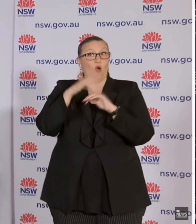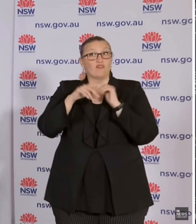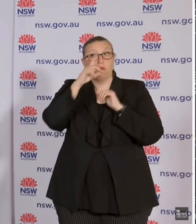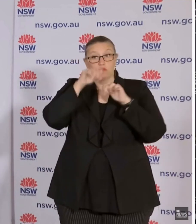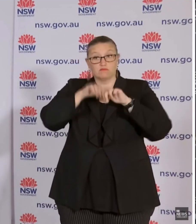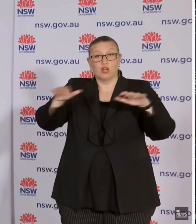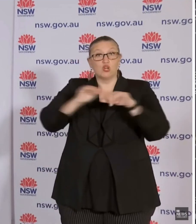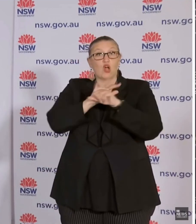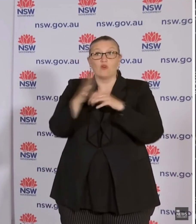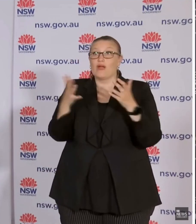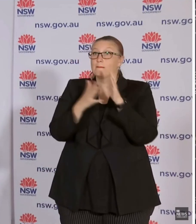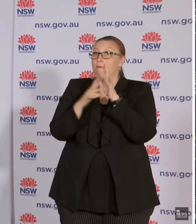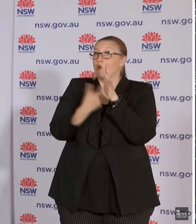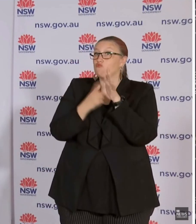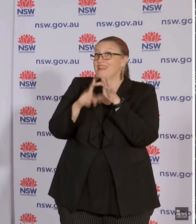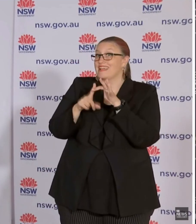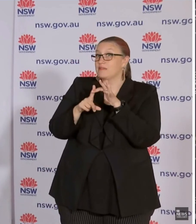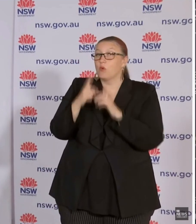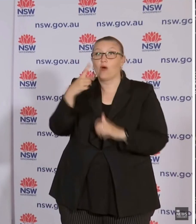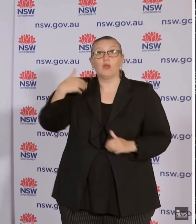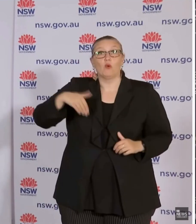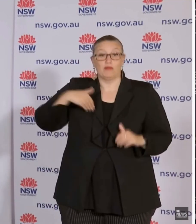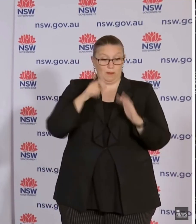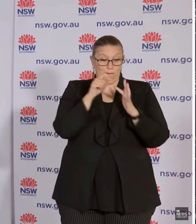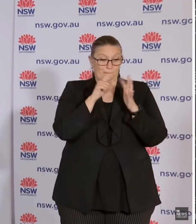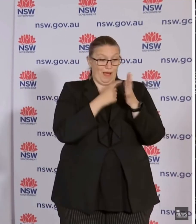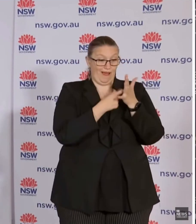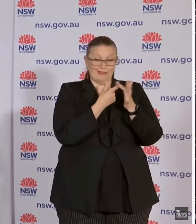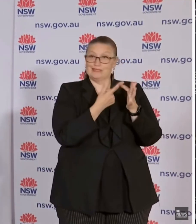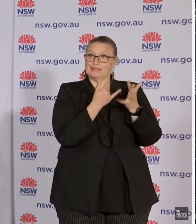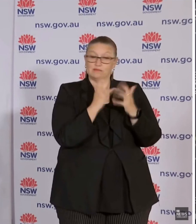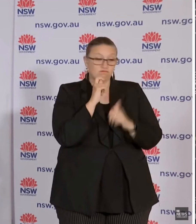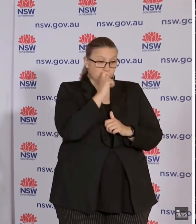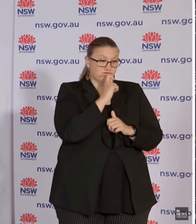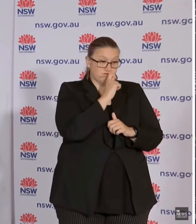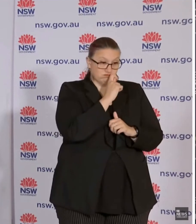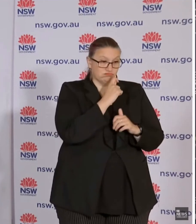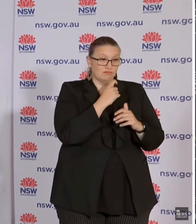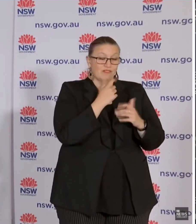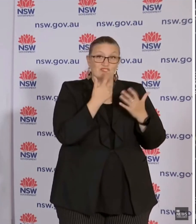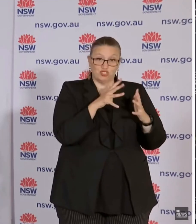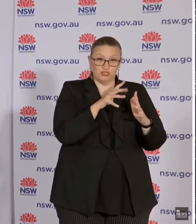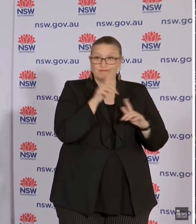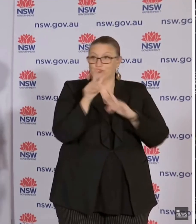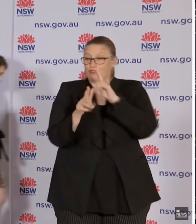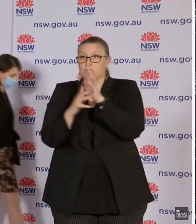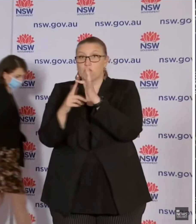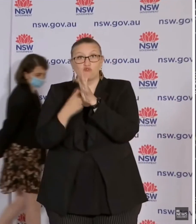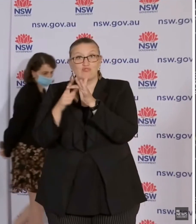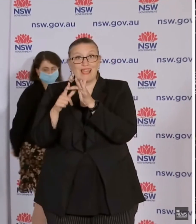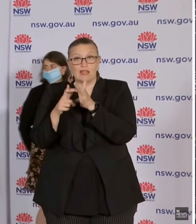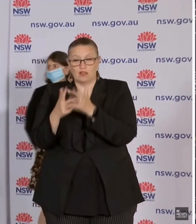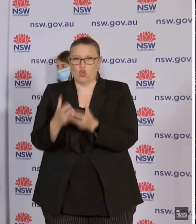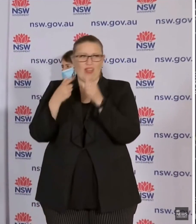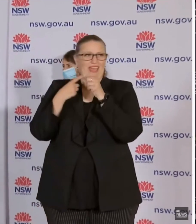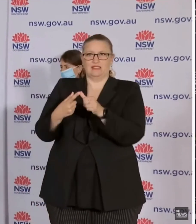We understand that a woman travelled from Parkes after getting a test and then it came back positive on arrival. I'll have to look into that. I haven't